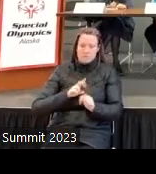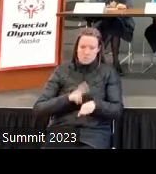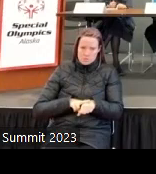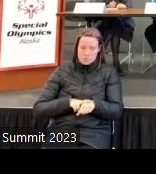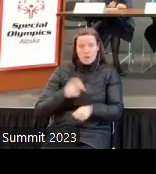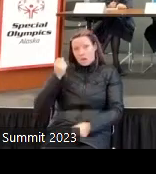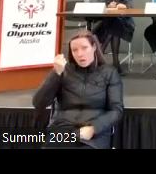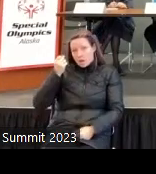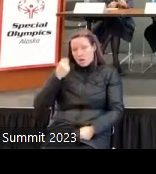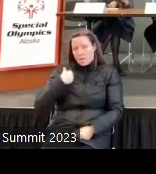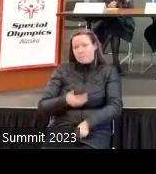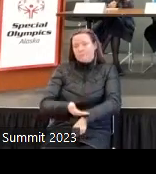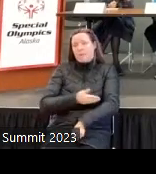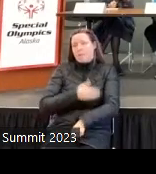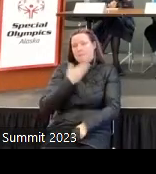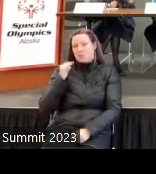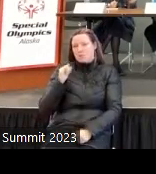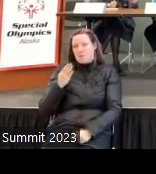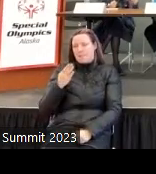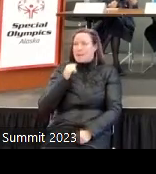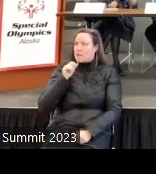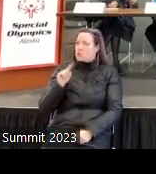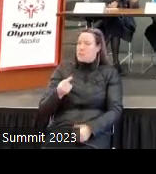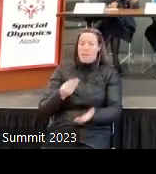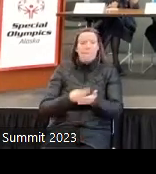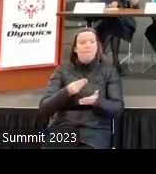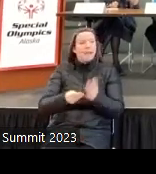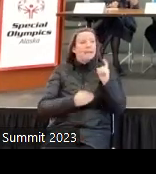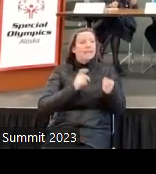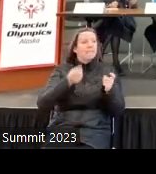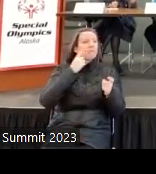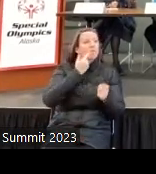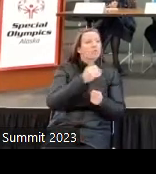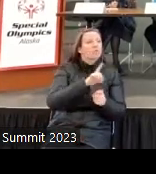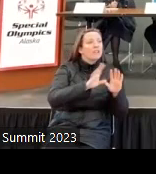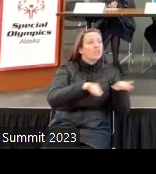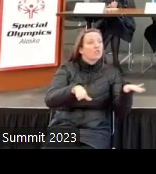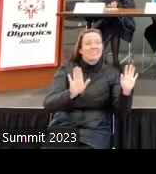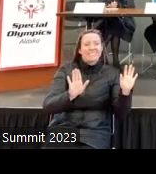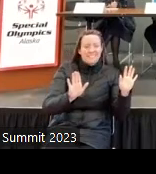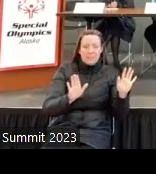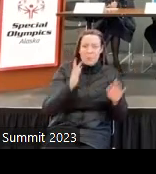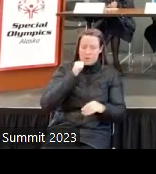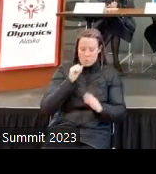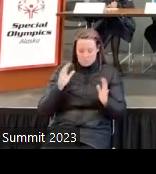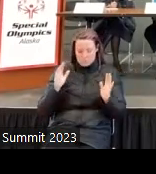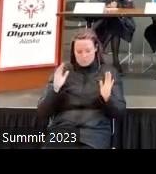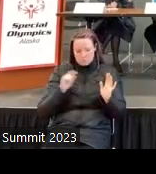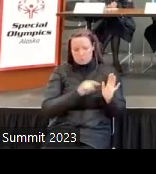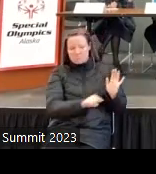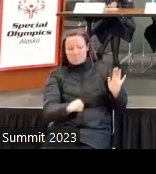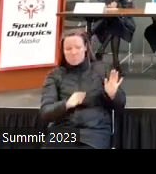I'm doing a better job of like, not just like buying gifts for my grandchildren. I'm starting to listen to what they